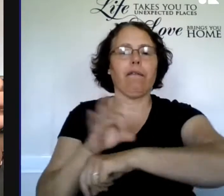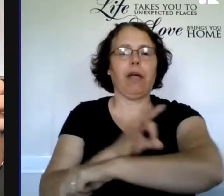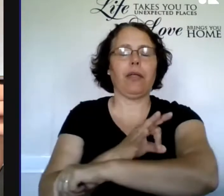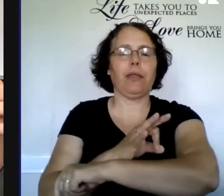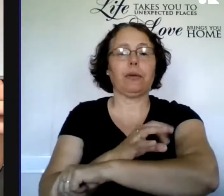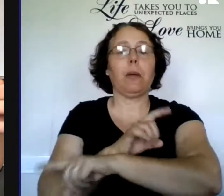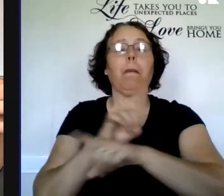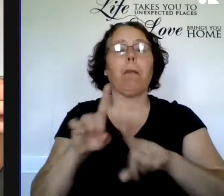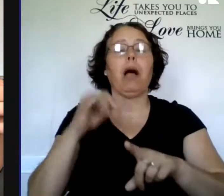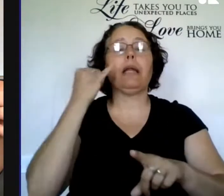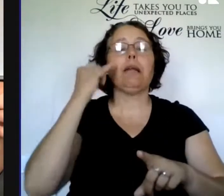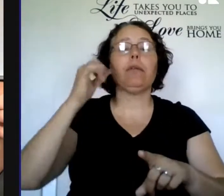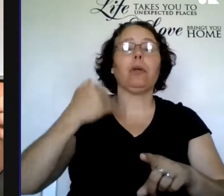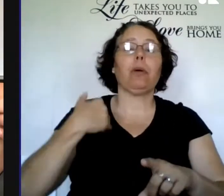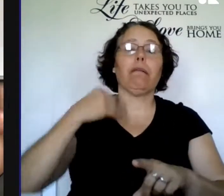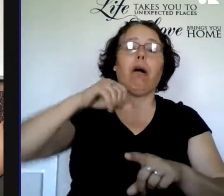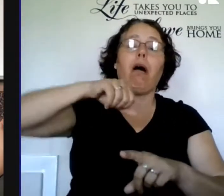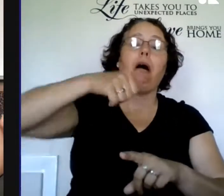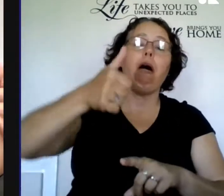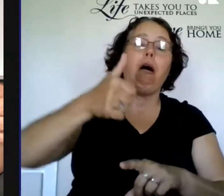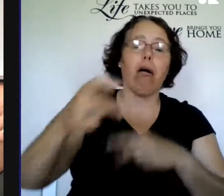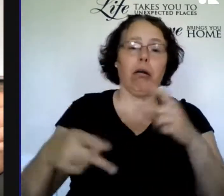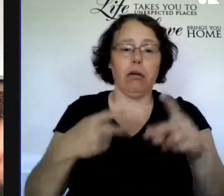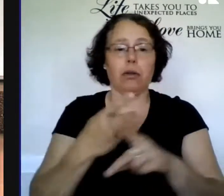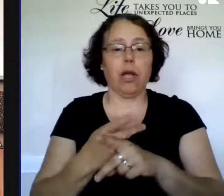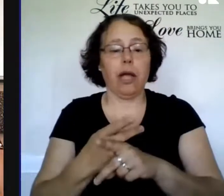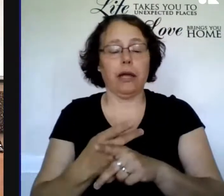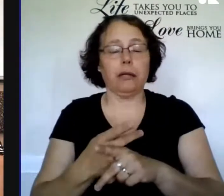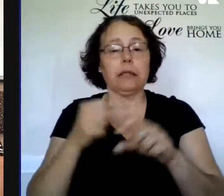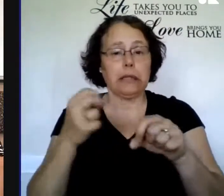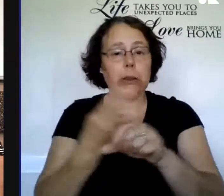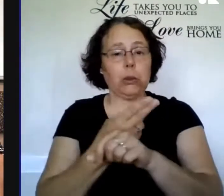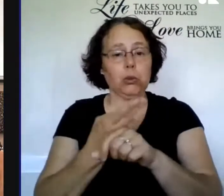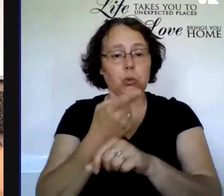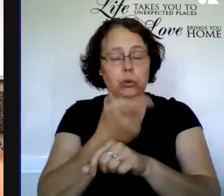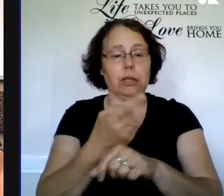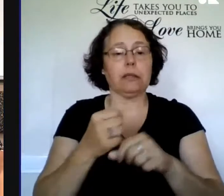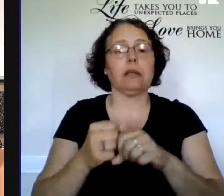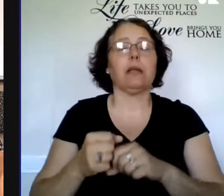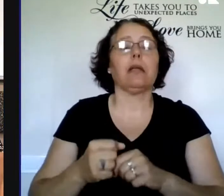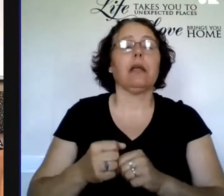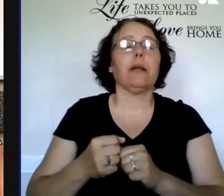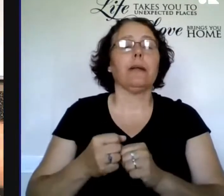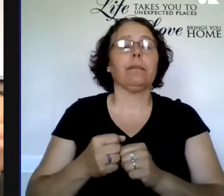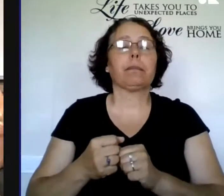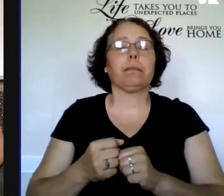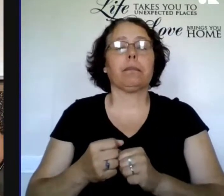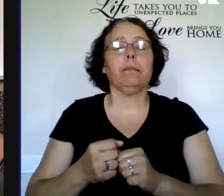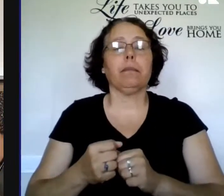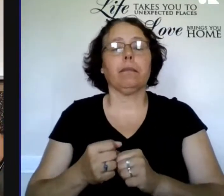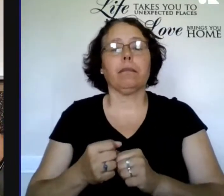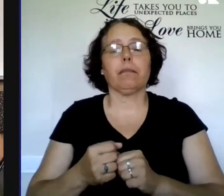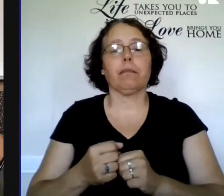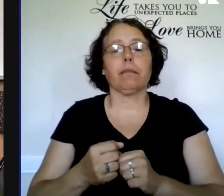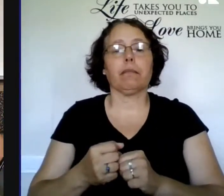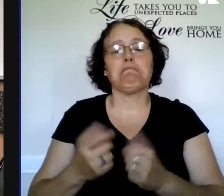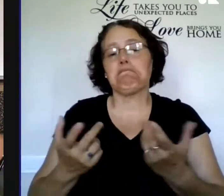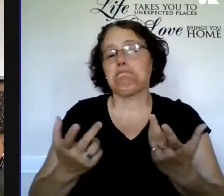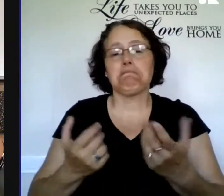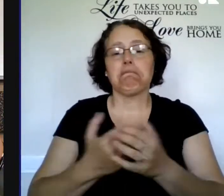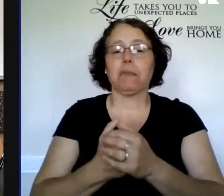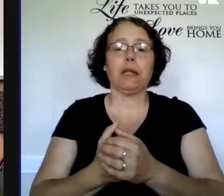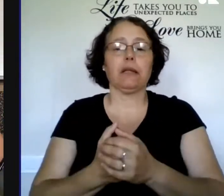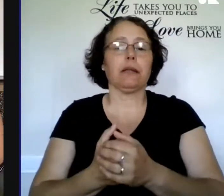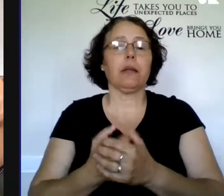on a small feather, or maybe even a feather you found outside. So this is just one thing, and